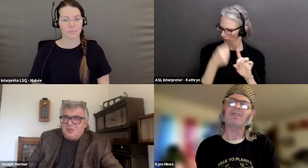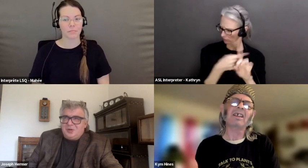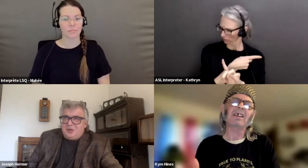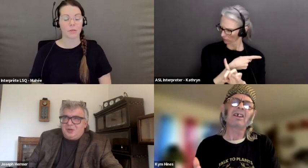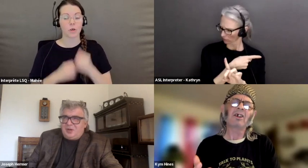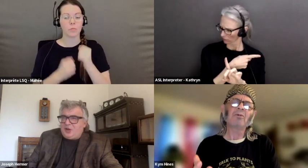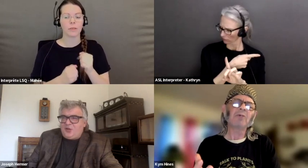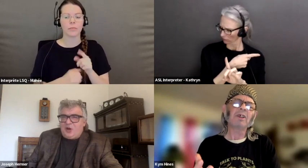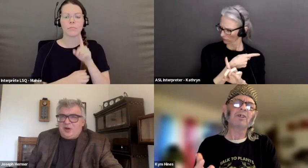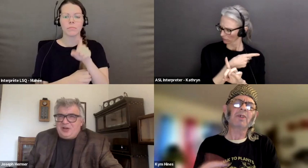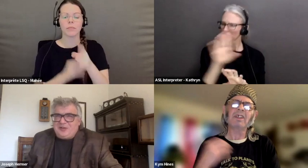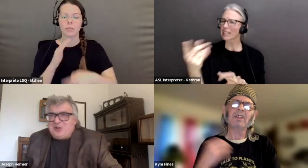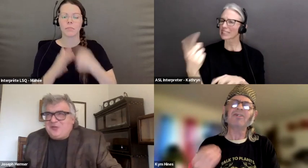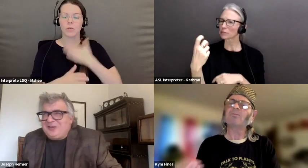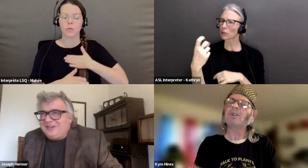mean? It's like,